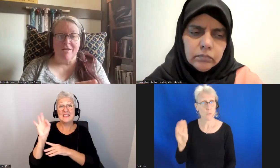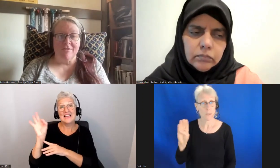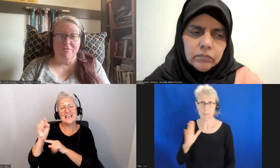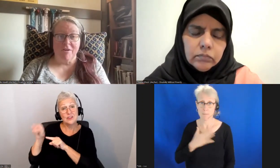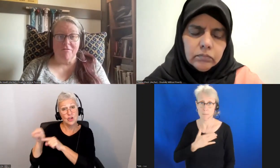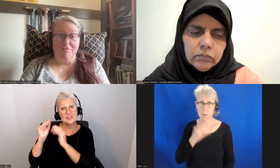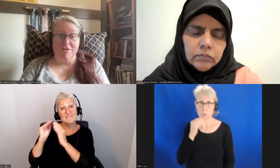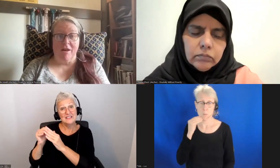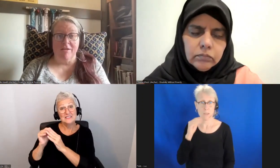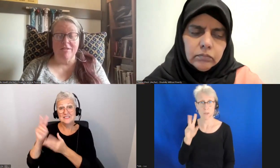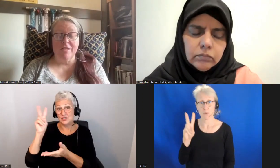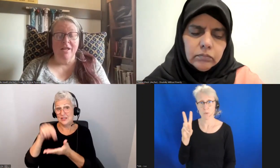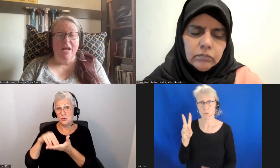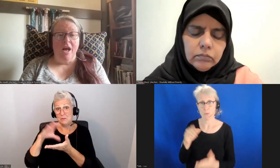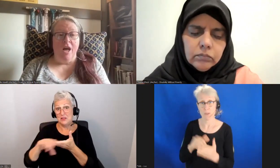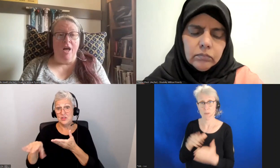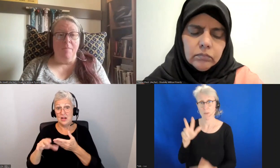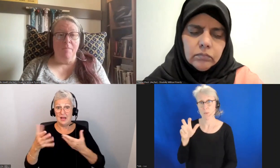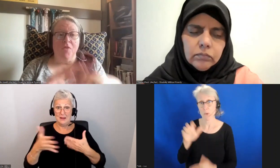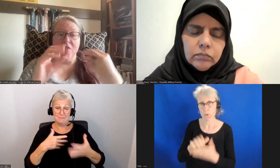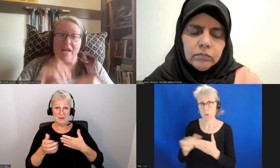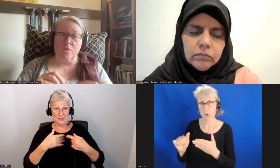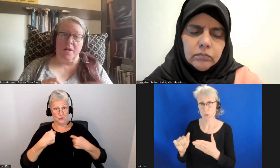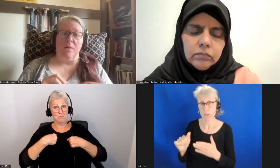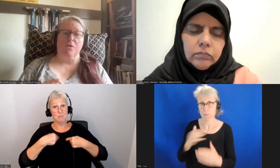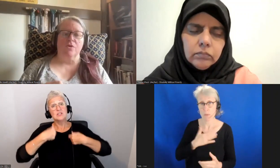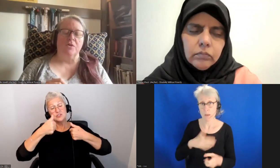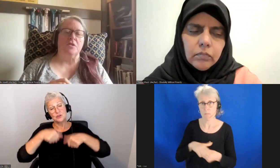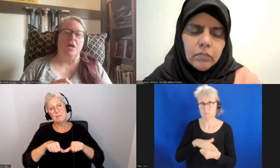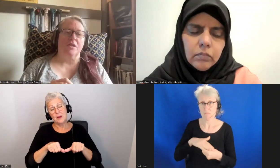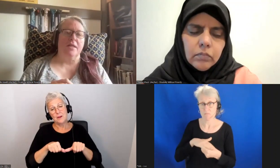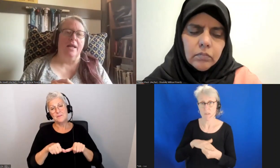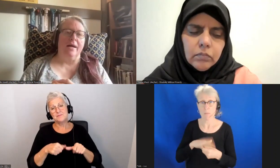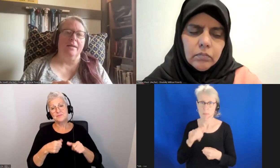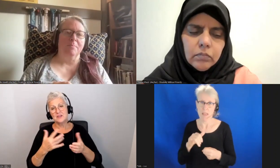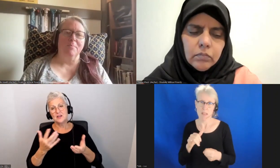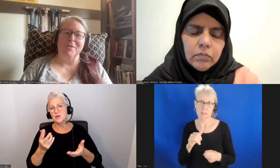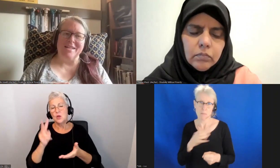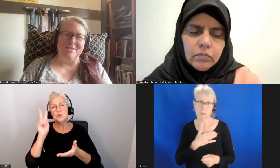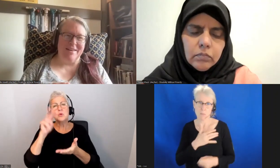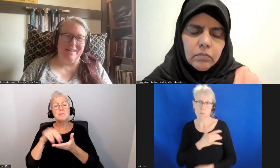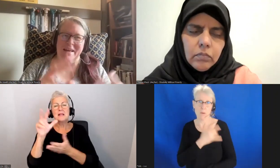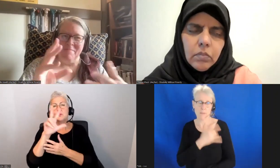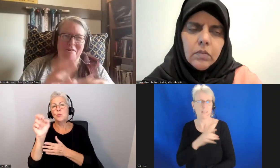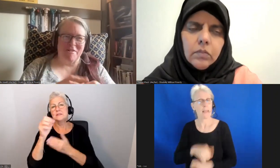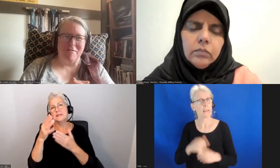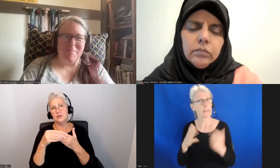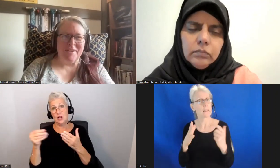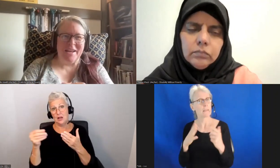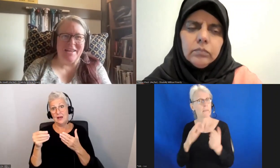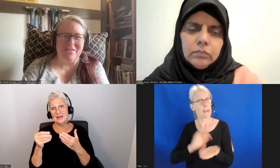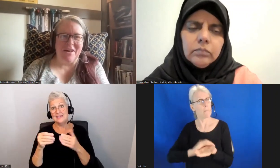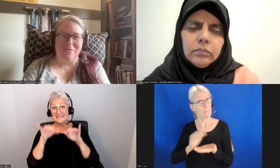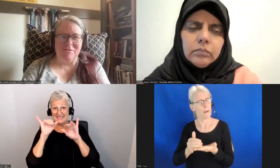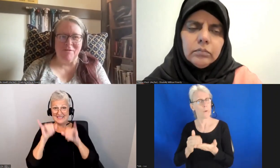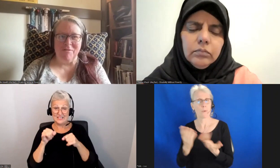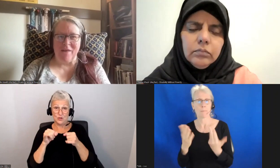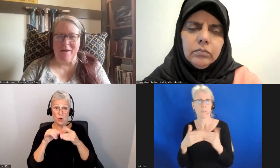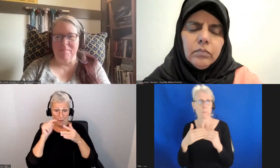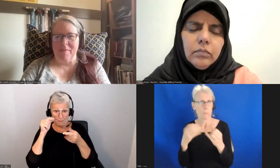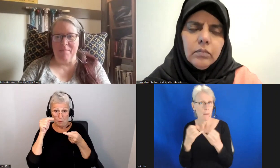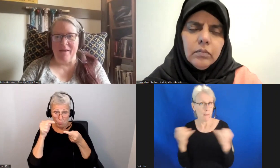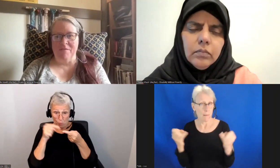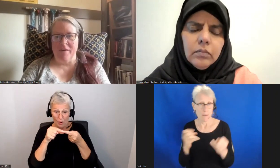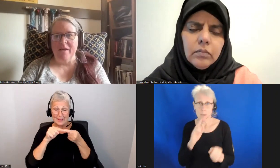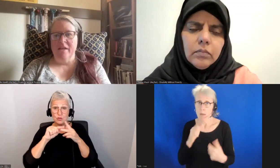it's $2,300. But that's what I would call the starting line. But I'm not the government, and I don't have control